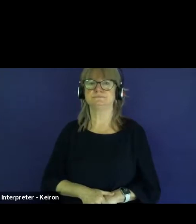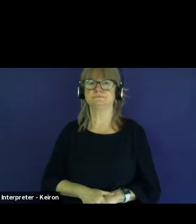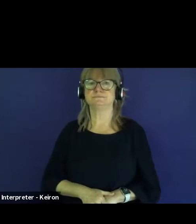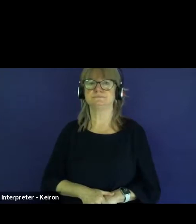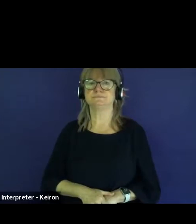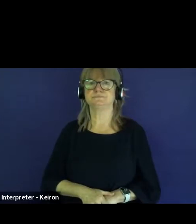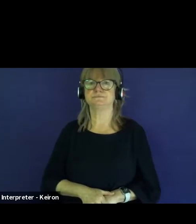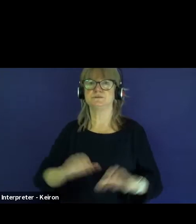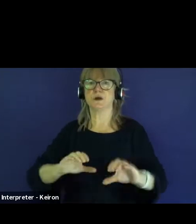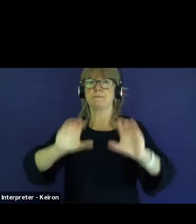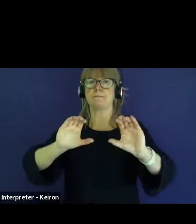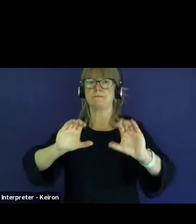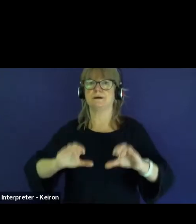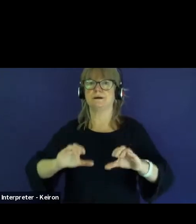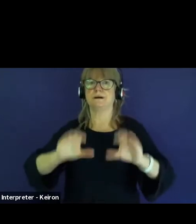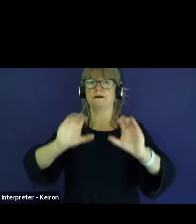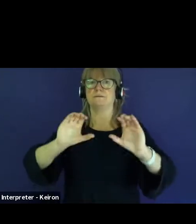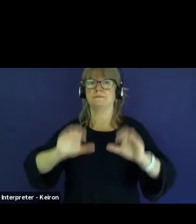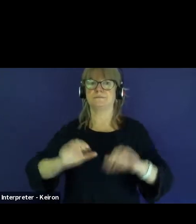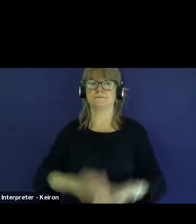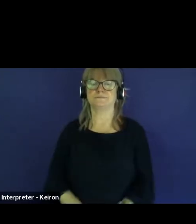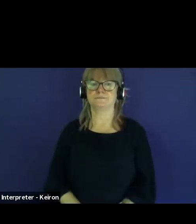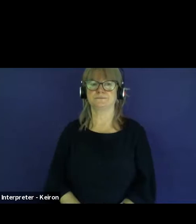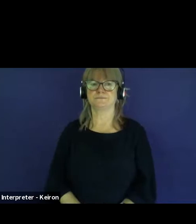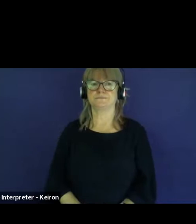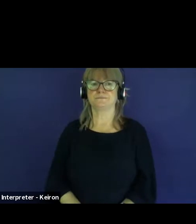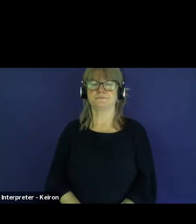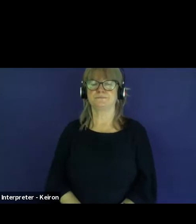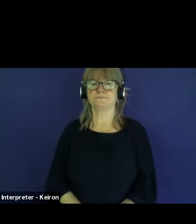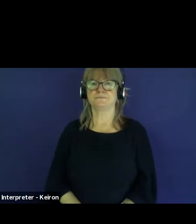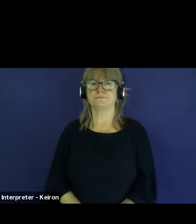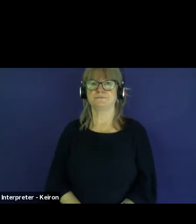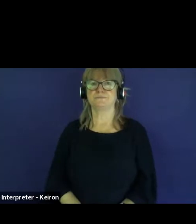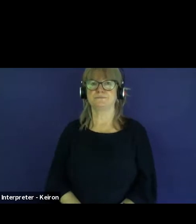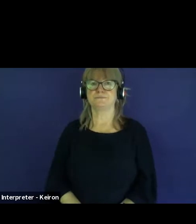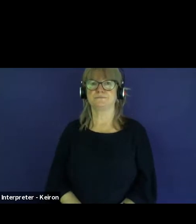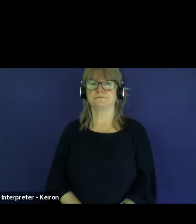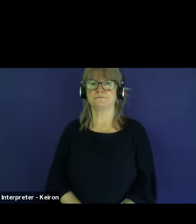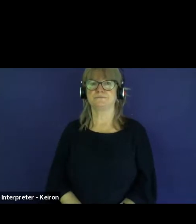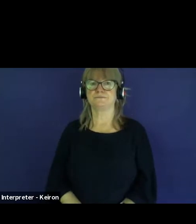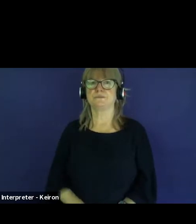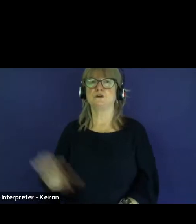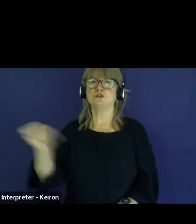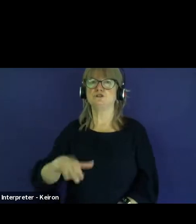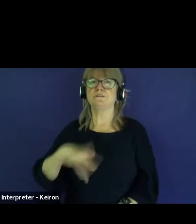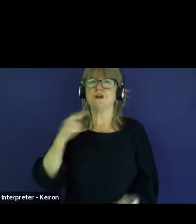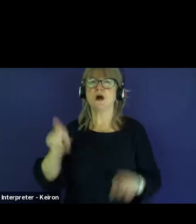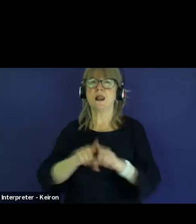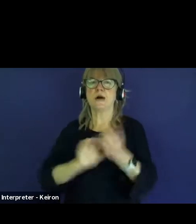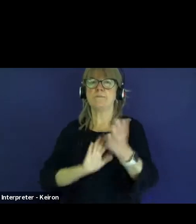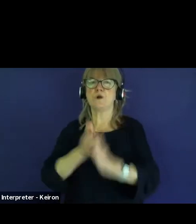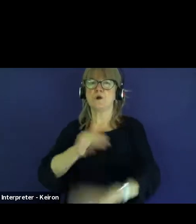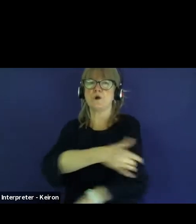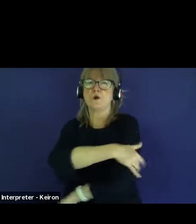bottom to the ground, pushing our elbows away from our body. And we should feel a nice burn in the back of our